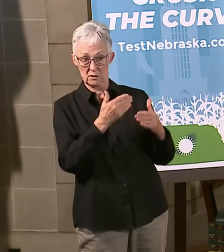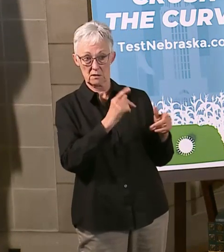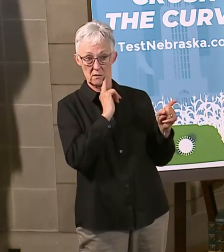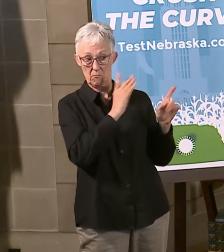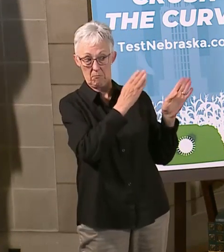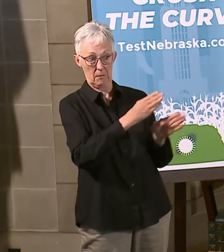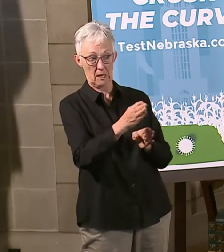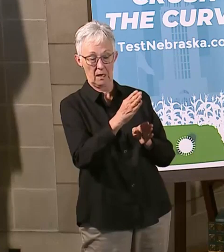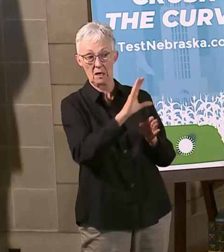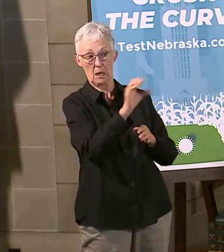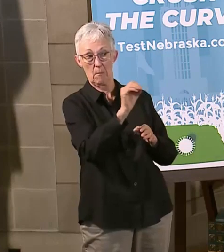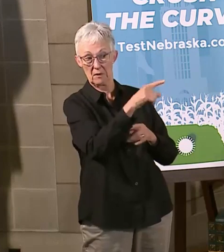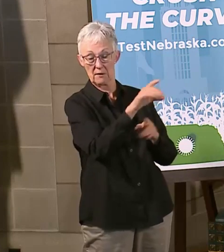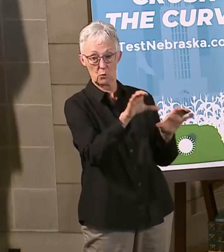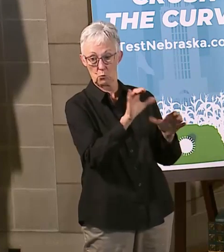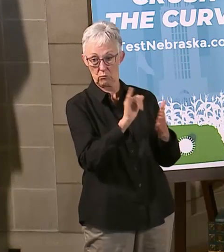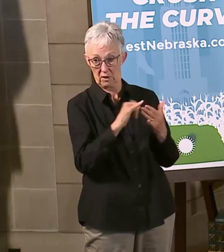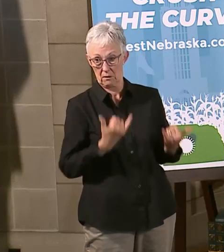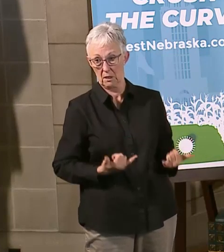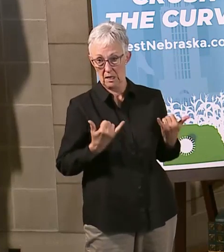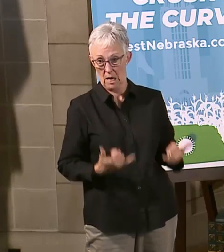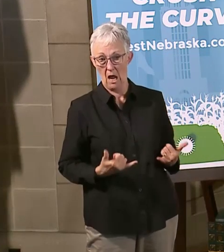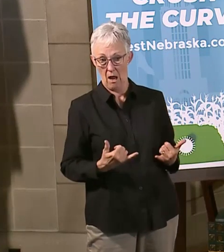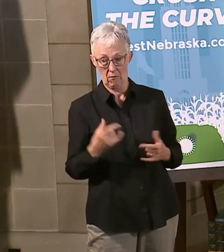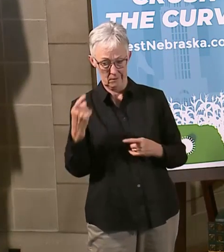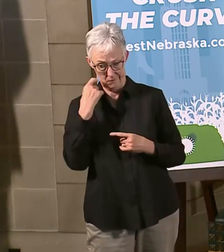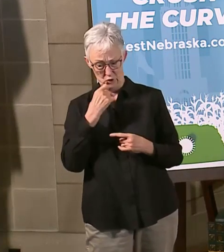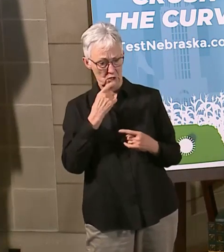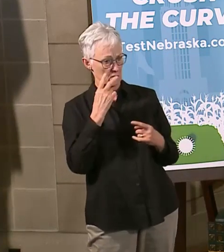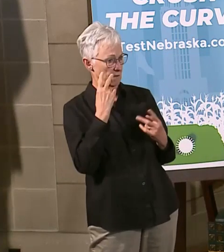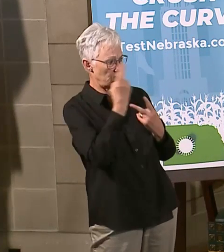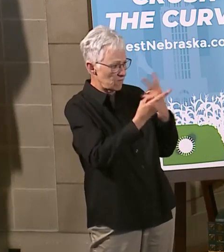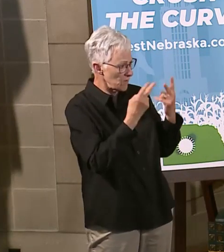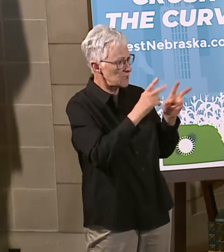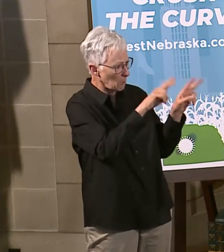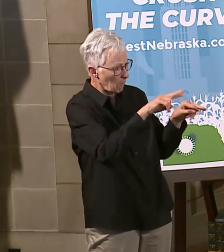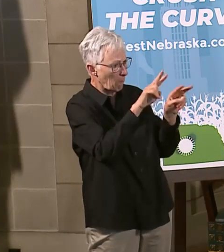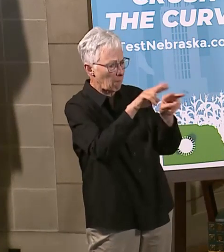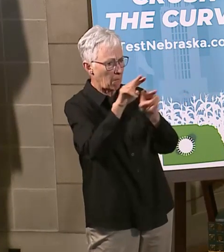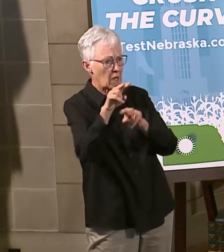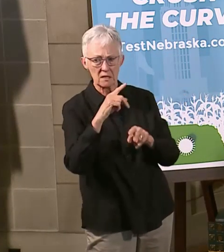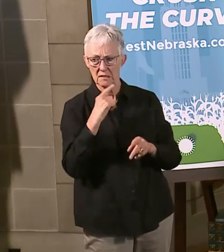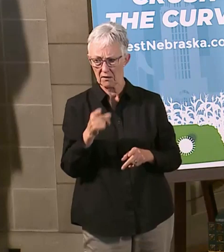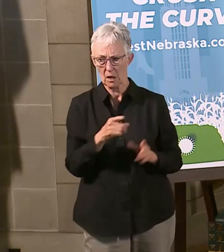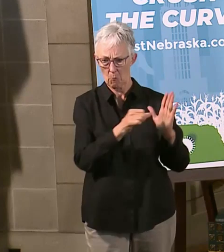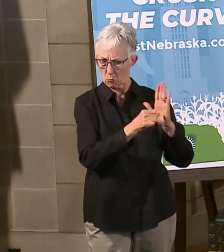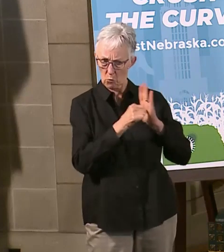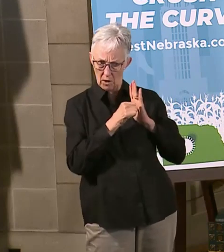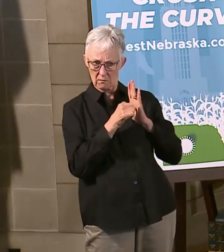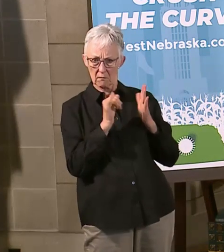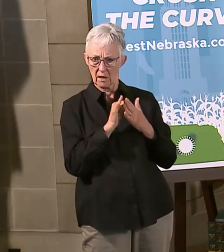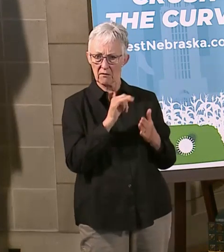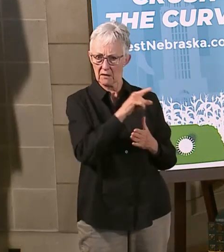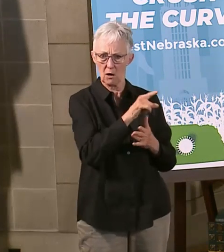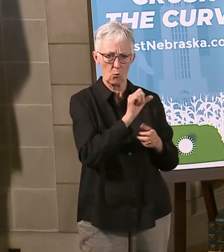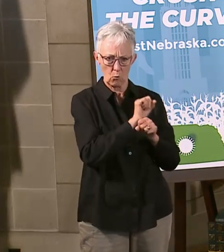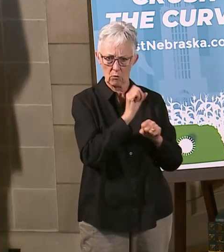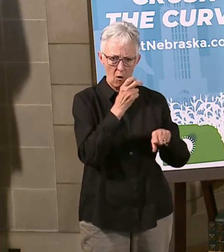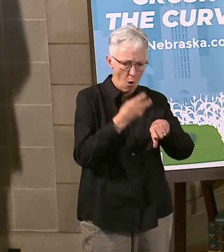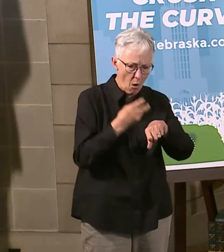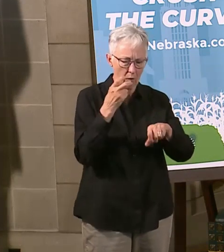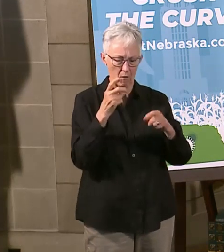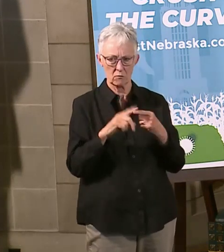and Shelley Sweetholm going to visit these facilities and telling me personally they've both been very pleased with what the processors are